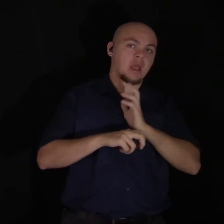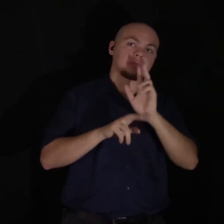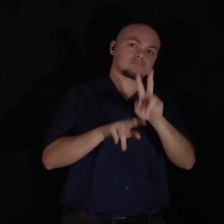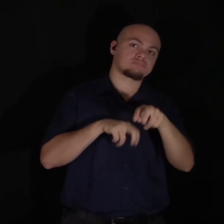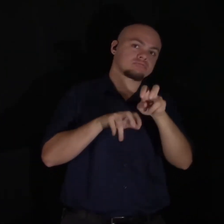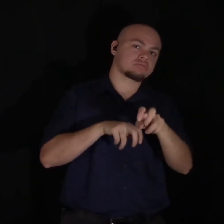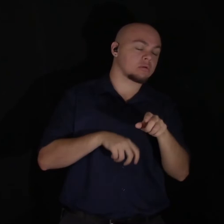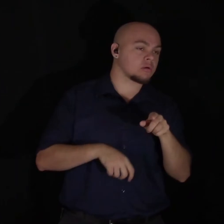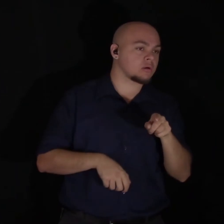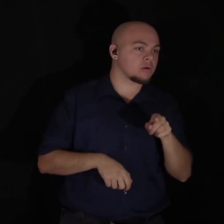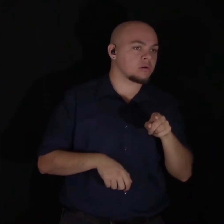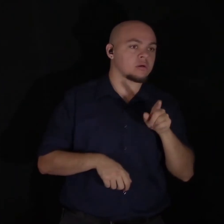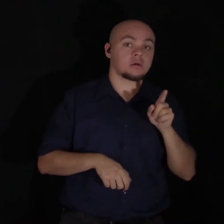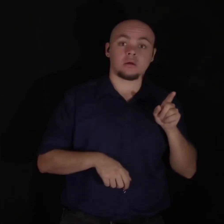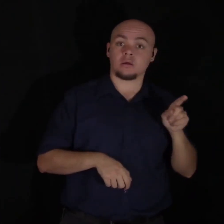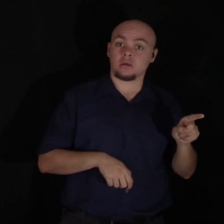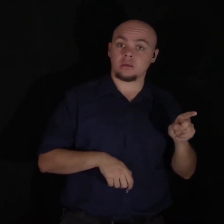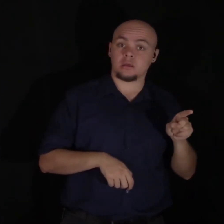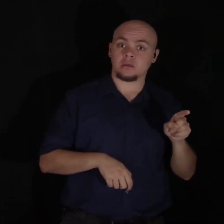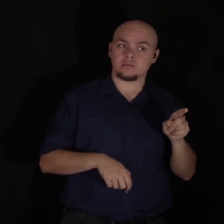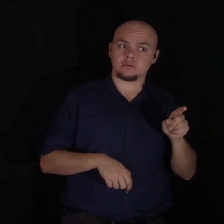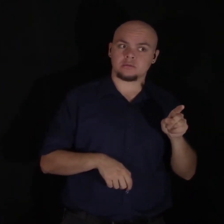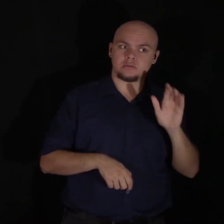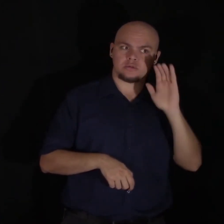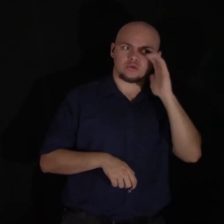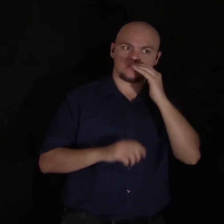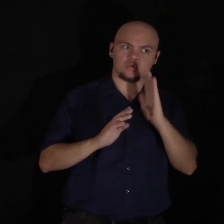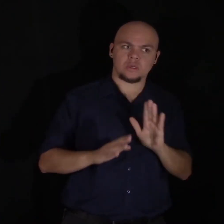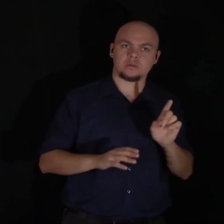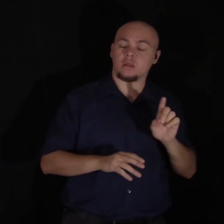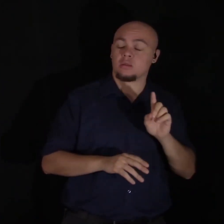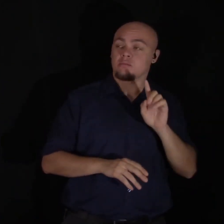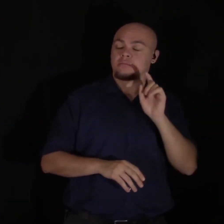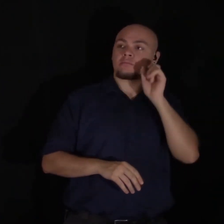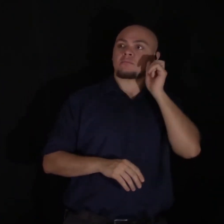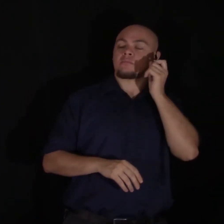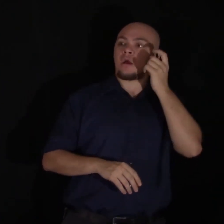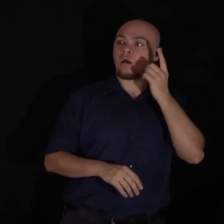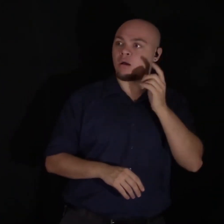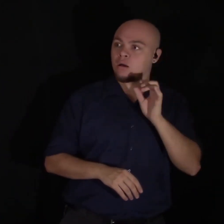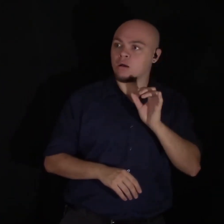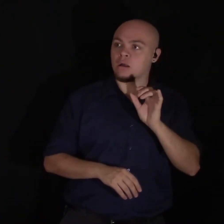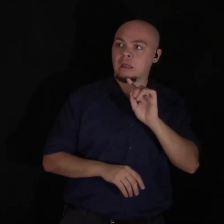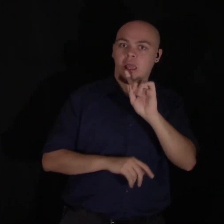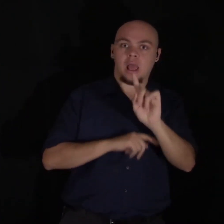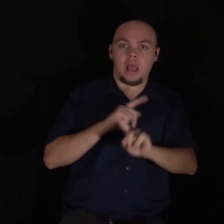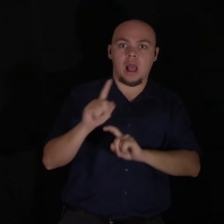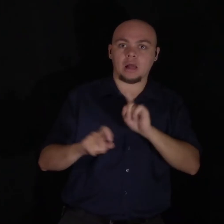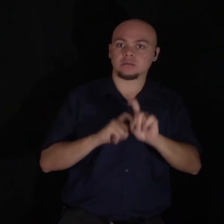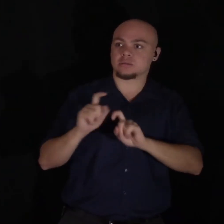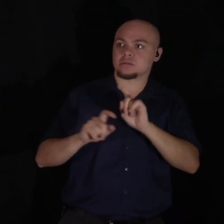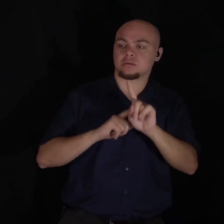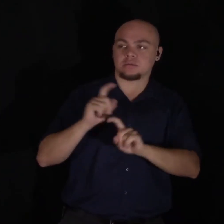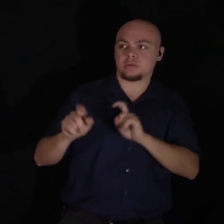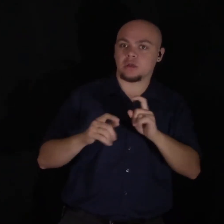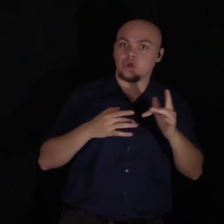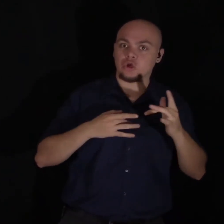This aroused the stranger's attention, and he asked a multitude of questions concerning the route